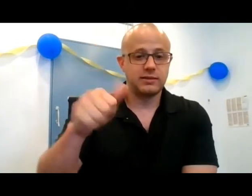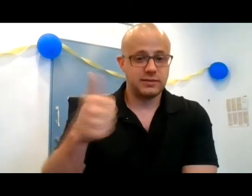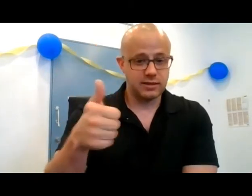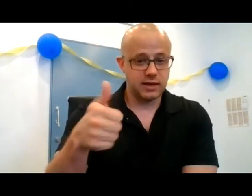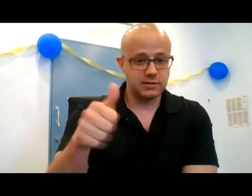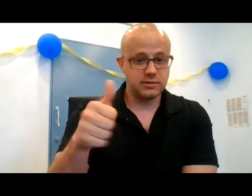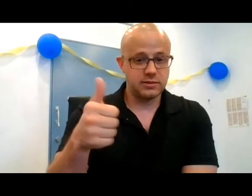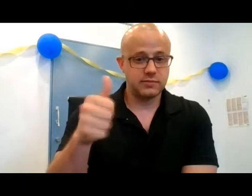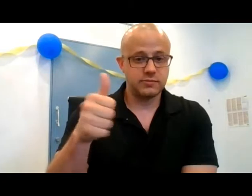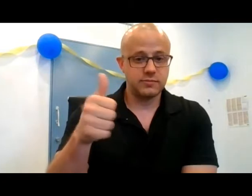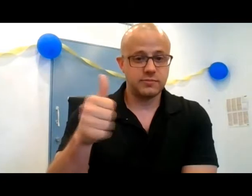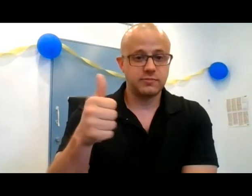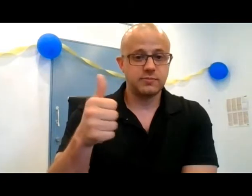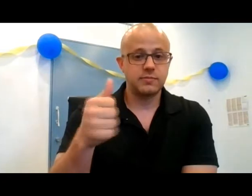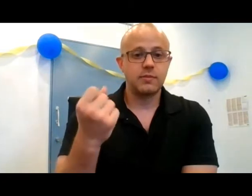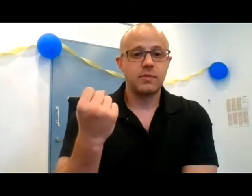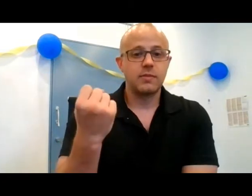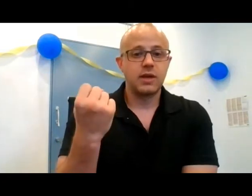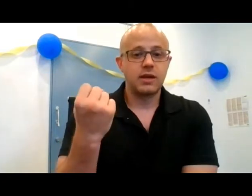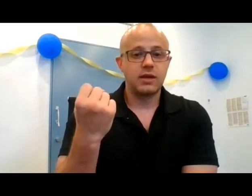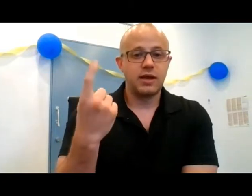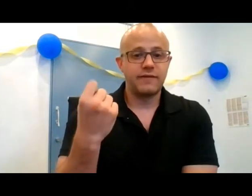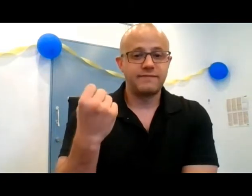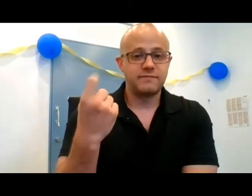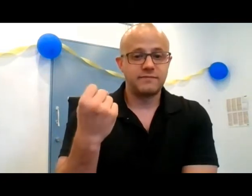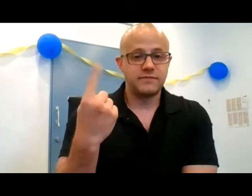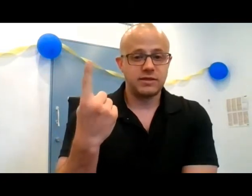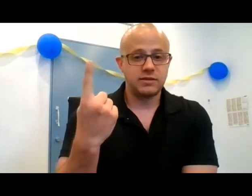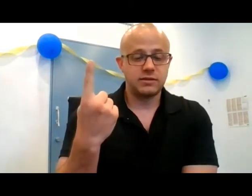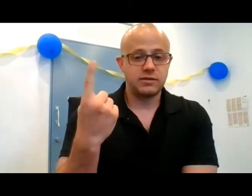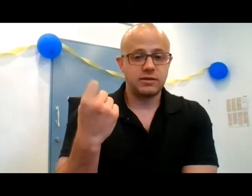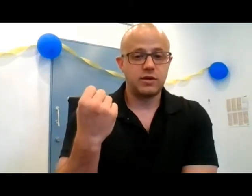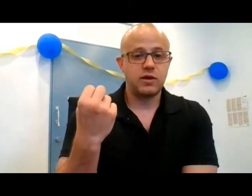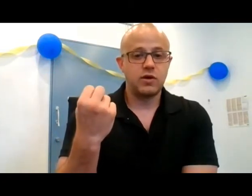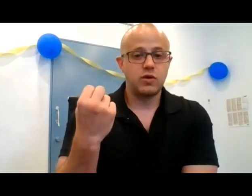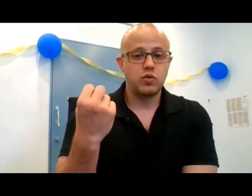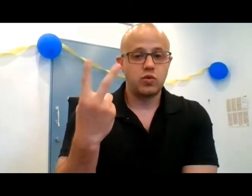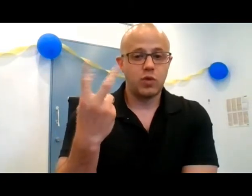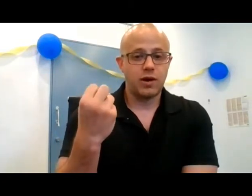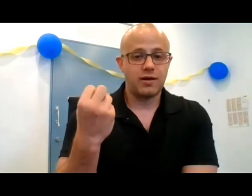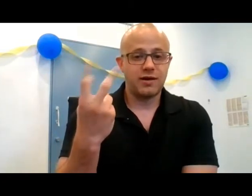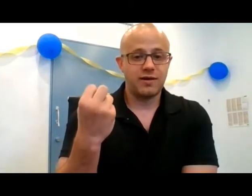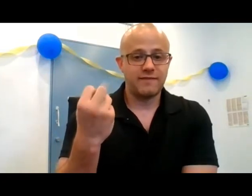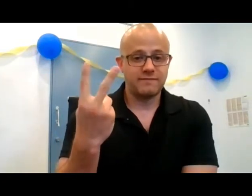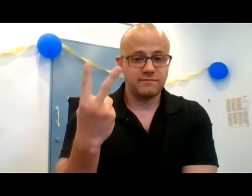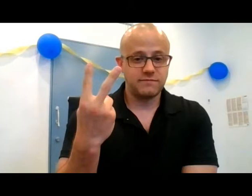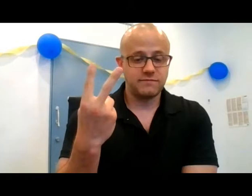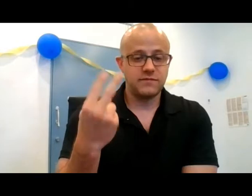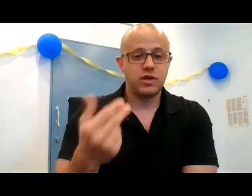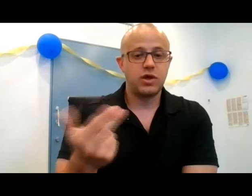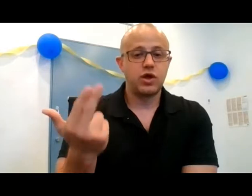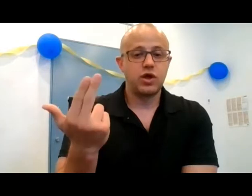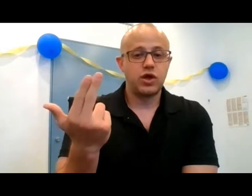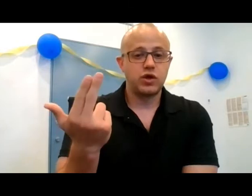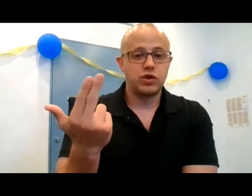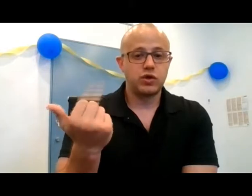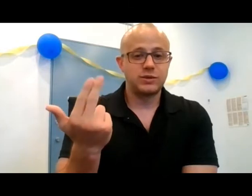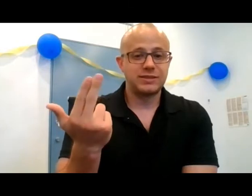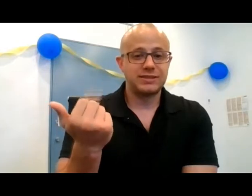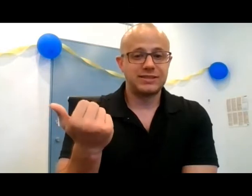9, and 10, where you shake the thumb. 11, 12,